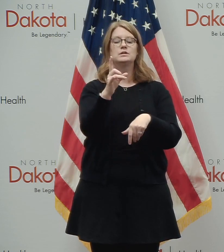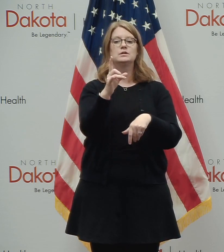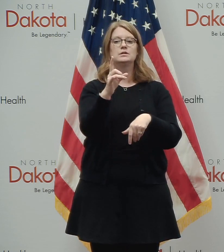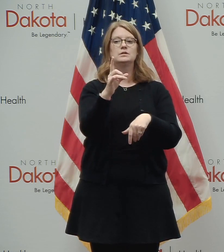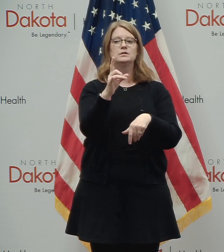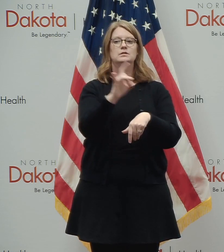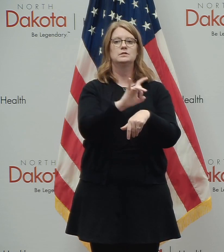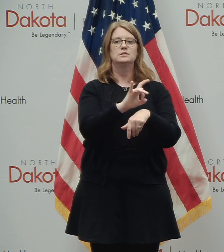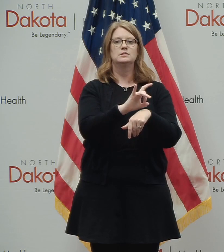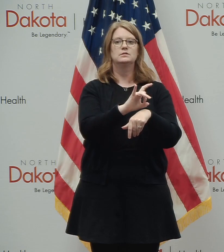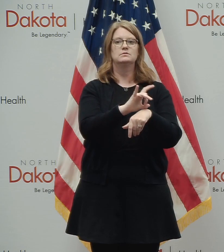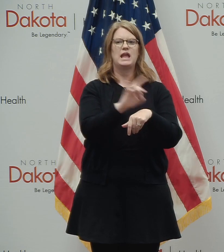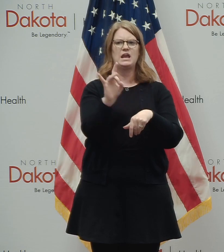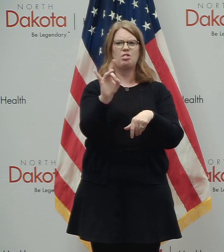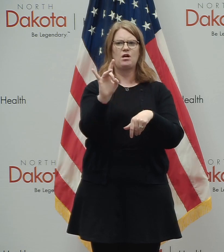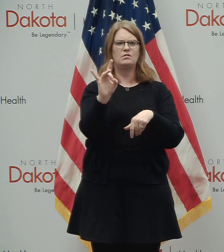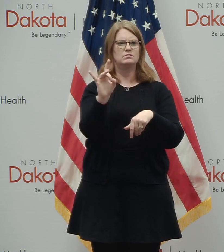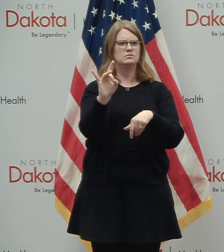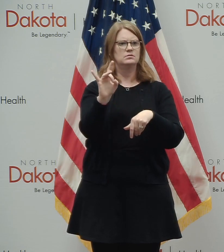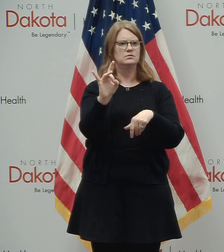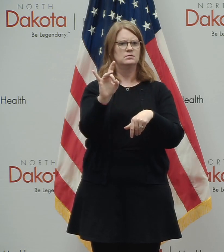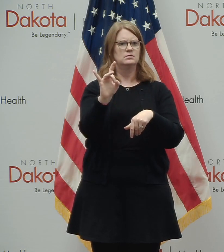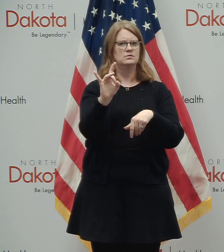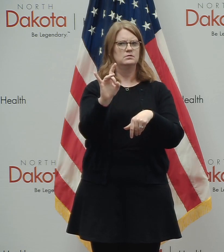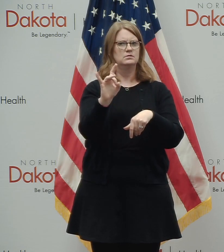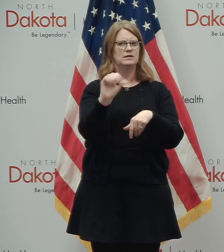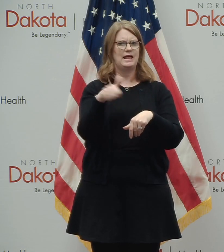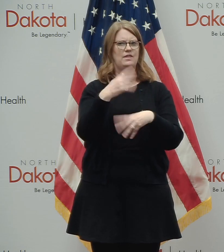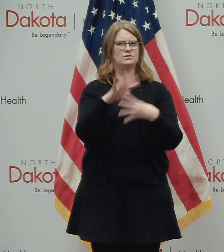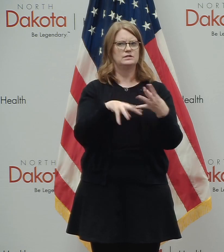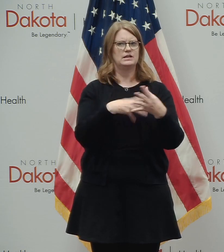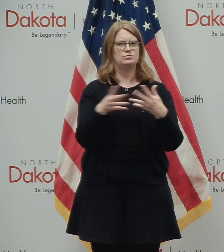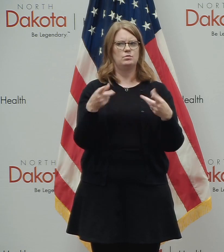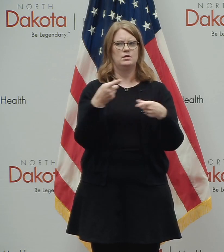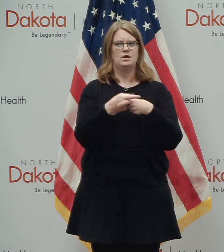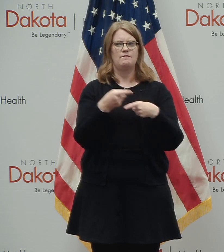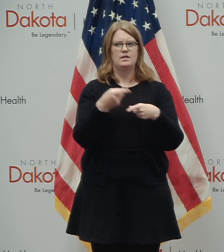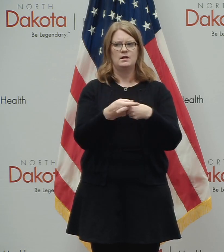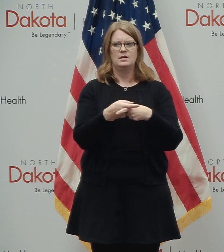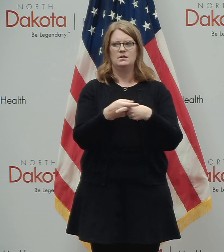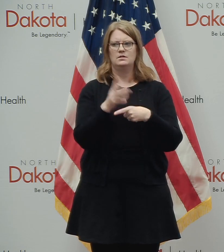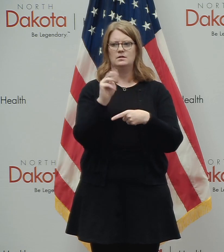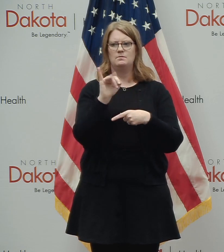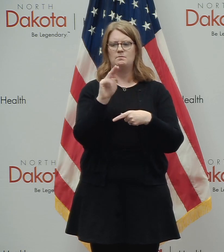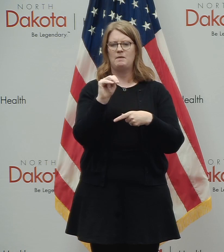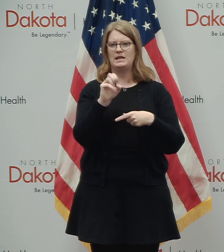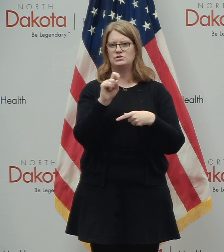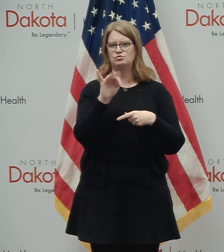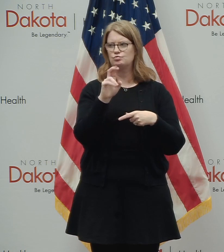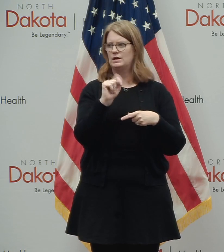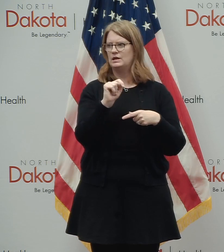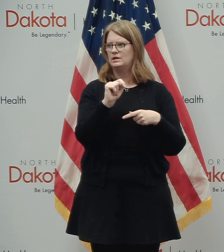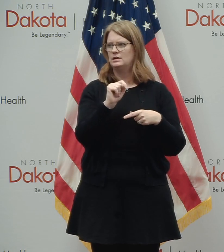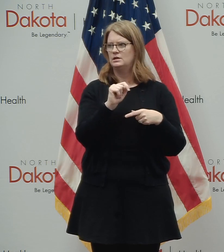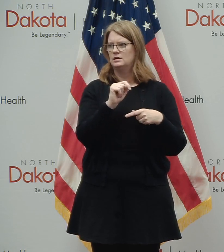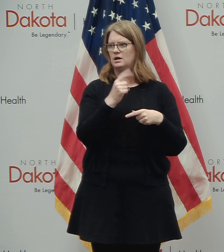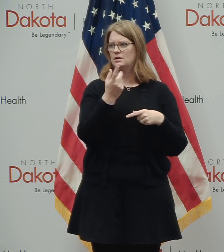moving to the morning again due to other scheduled conflicts. Of course, the Main Street Initiative on Tuesday and